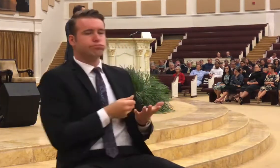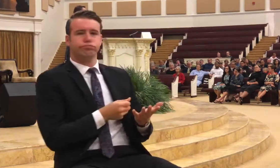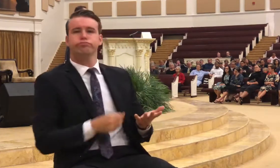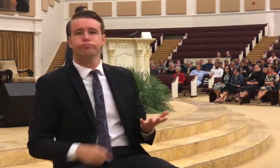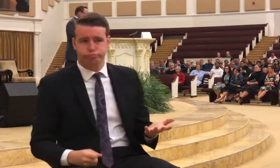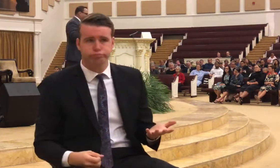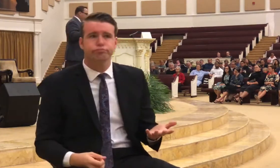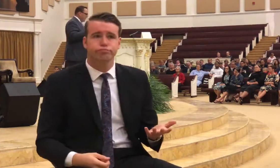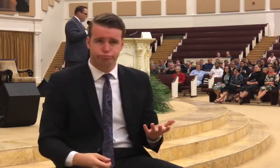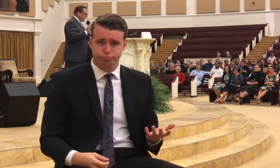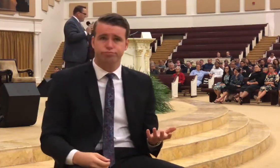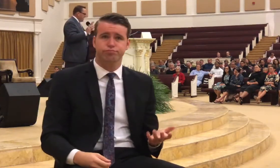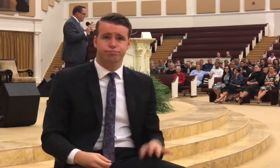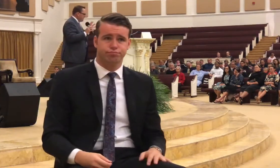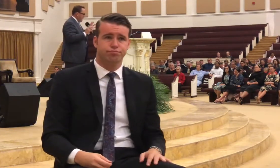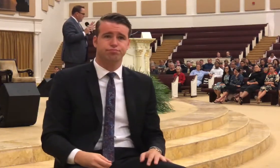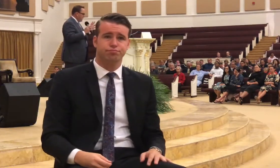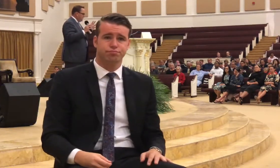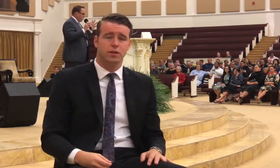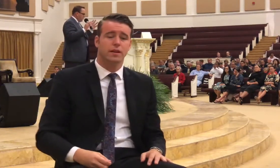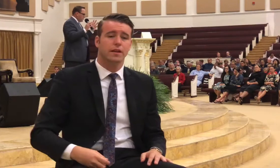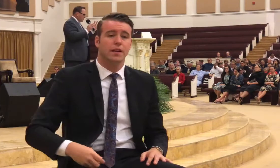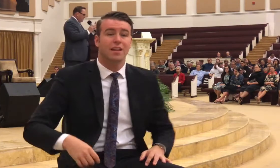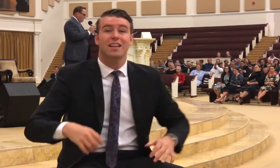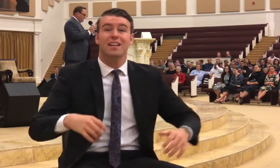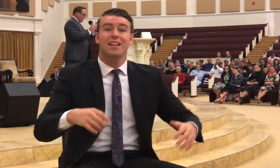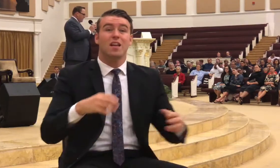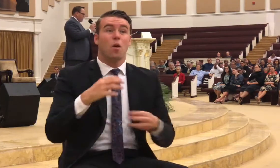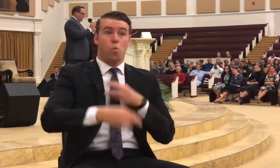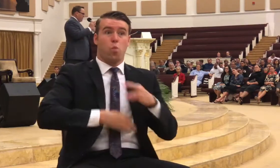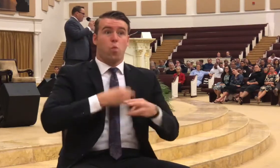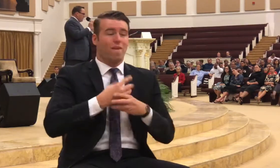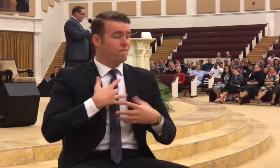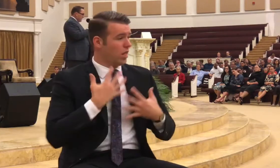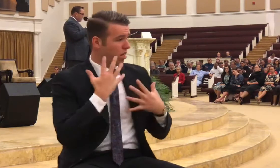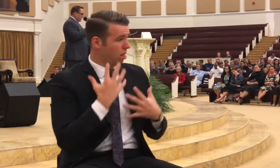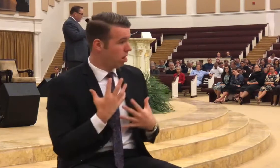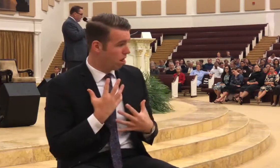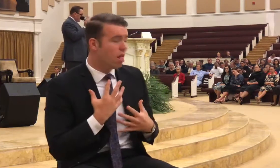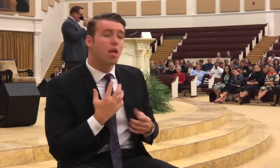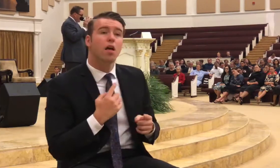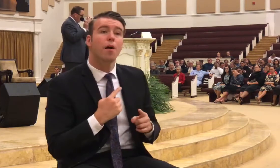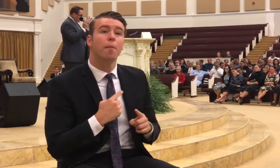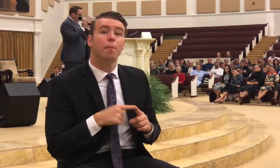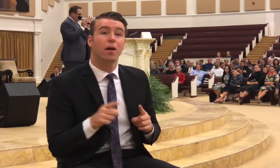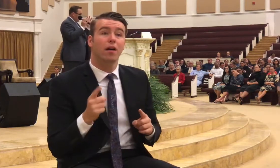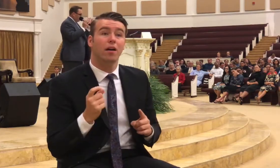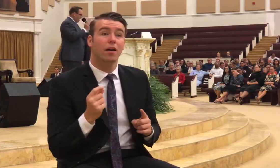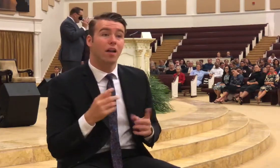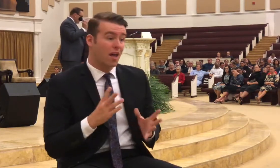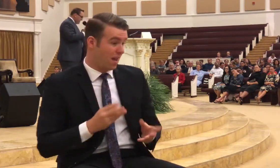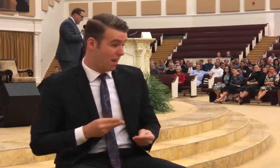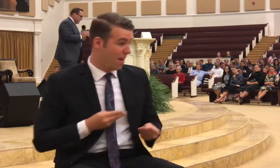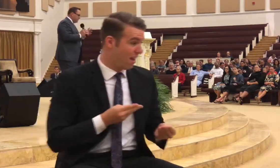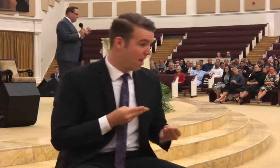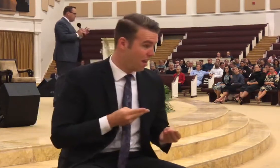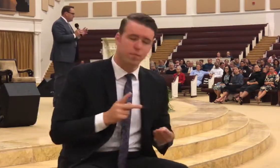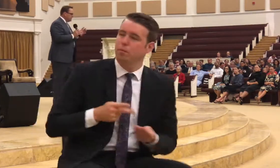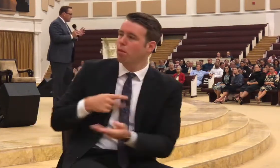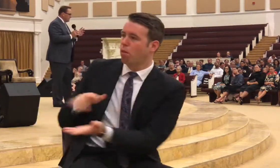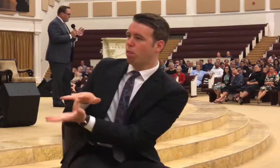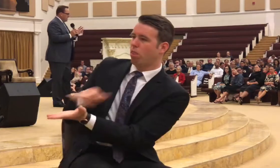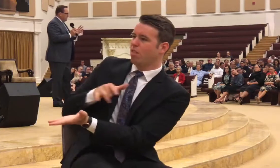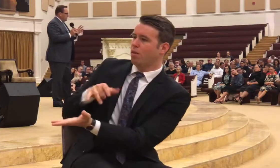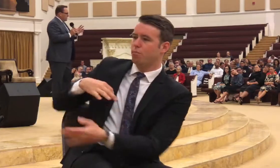Great engines of benevolence seek to bottle up the world's grief, but in the process it becomes profit scheme.